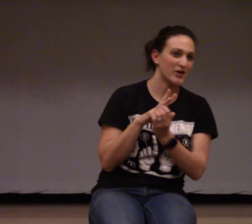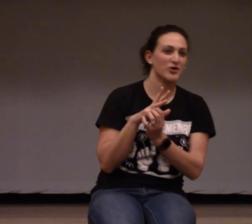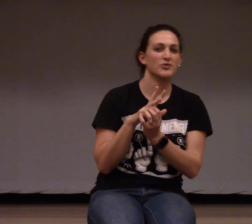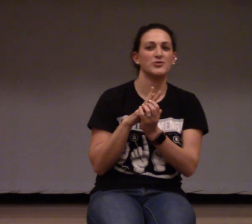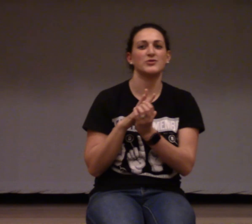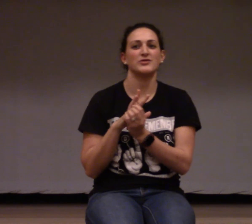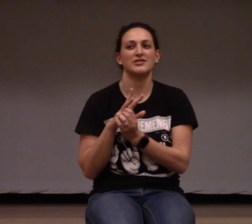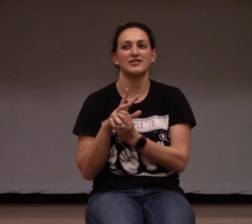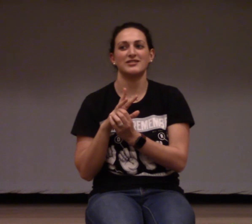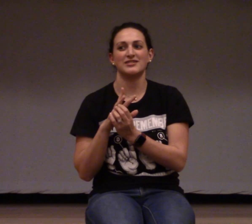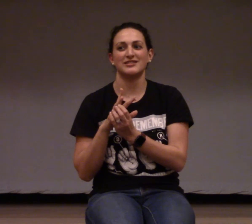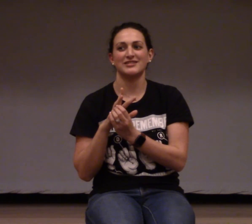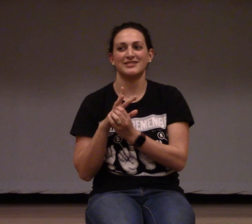Tomato.